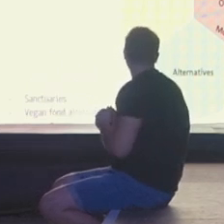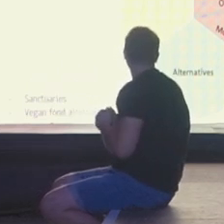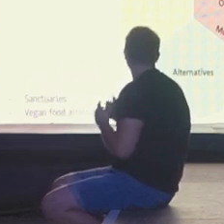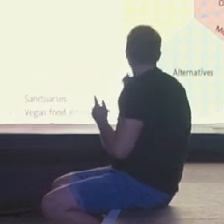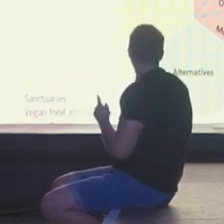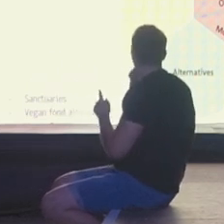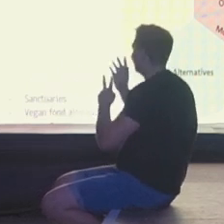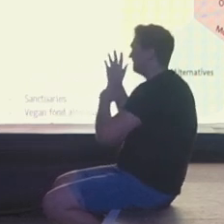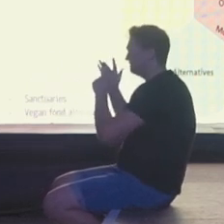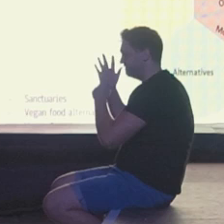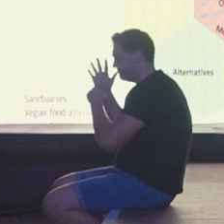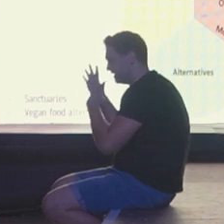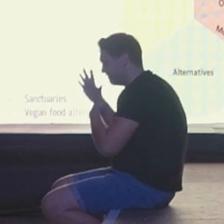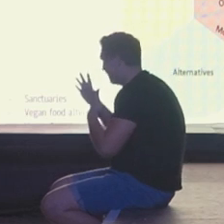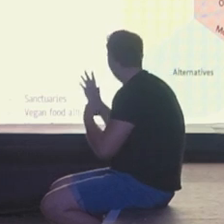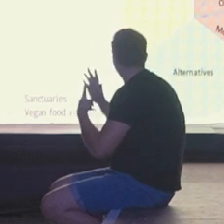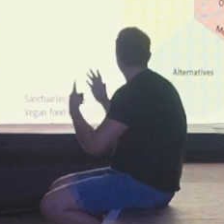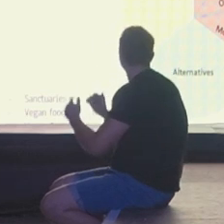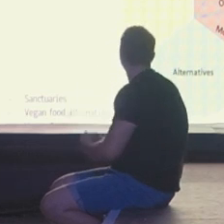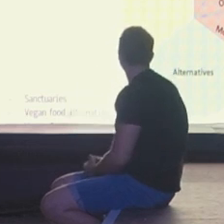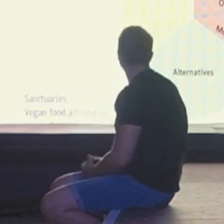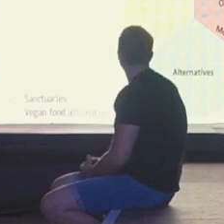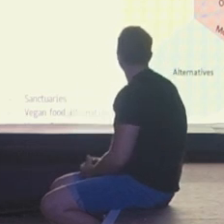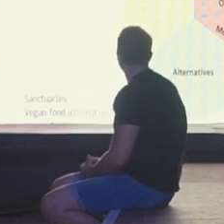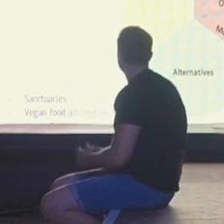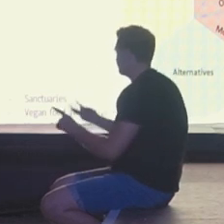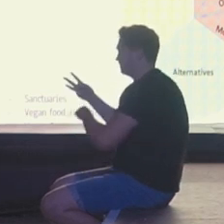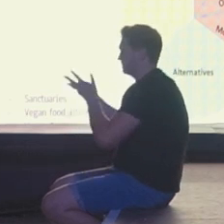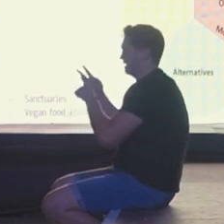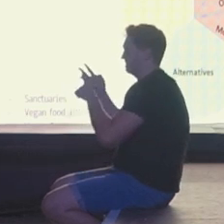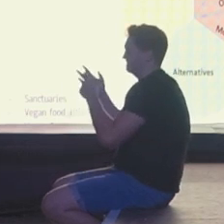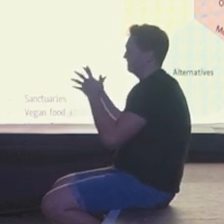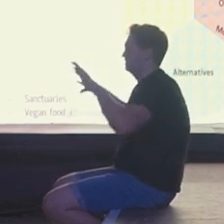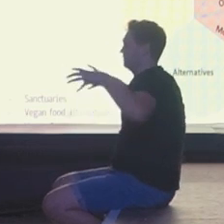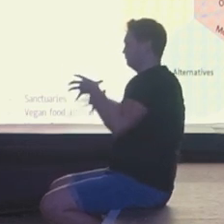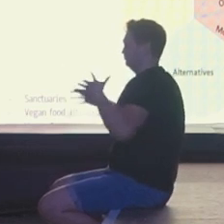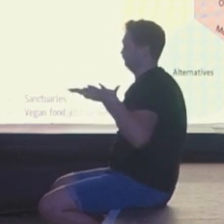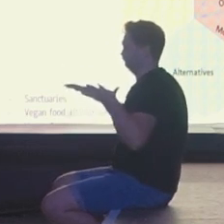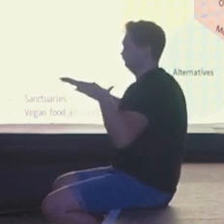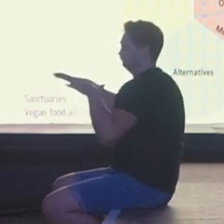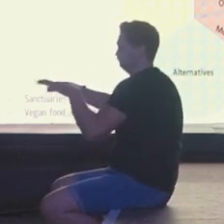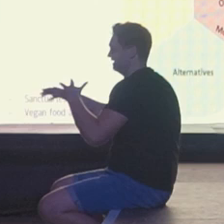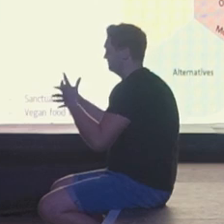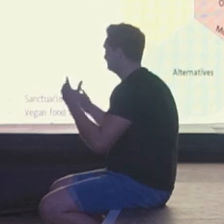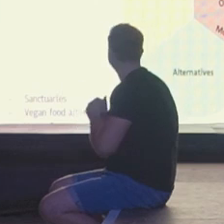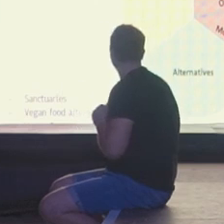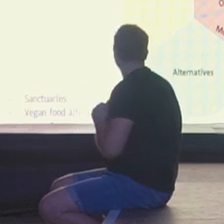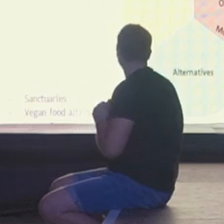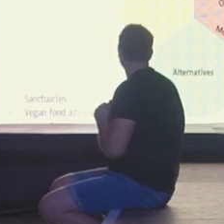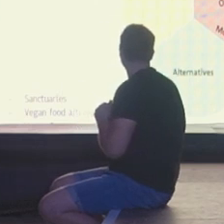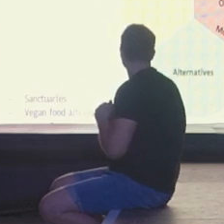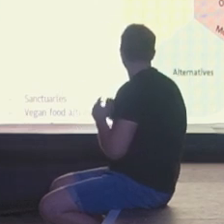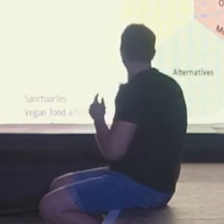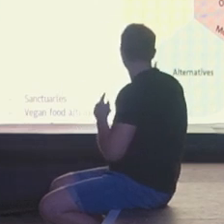Vivas here, Humane League, so on and so forth. And finally, it's people doing mass mobilization. And in essence, before